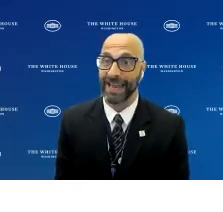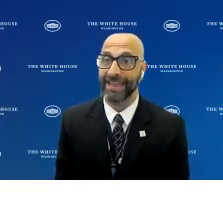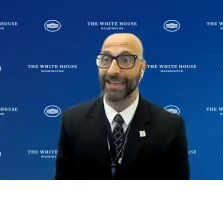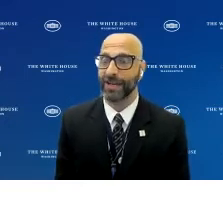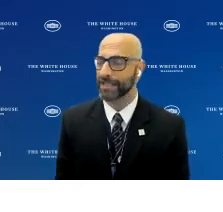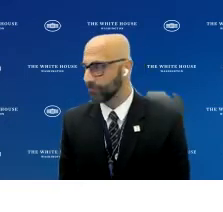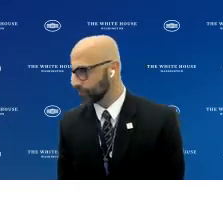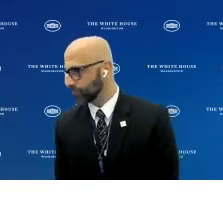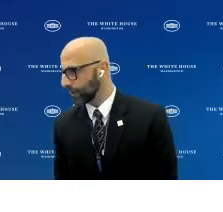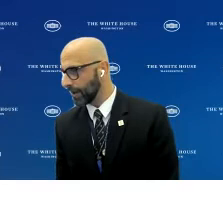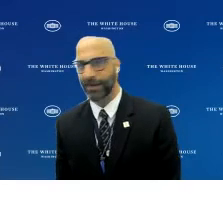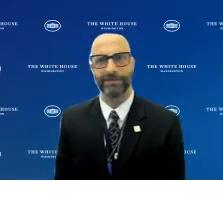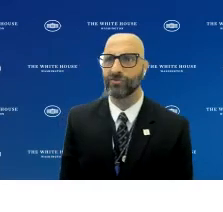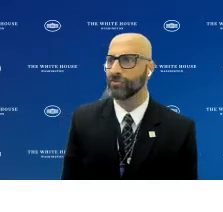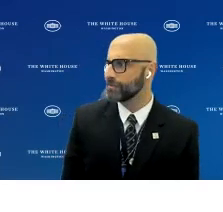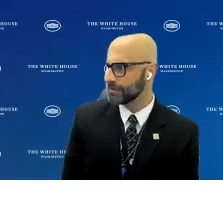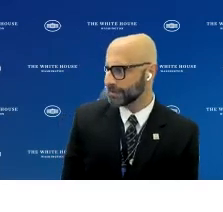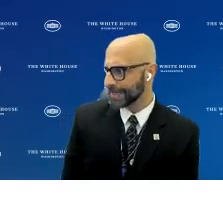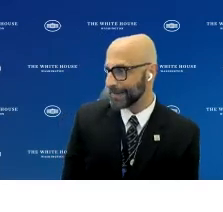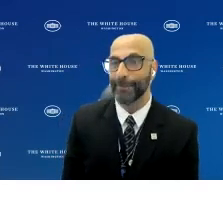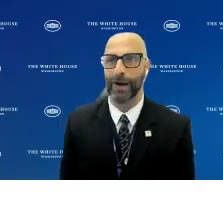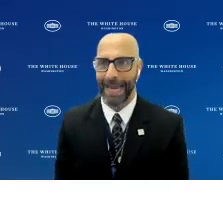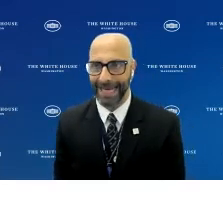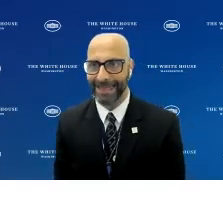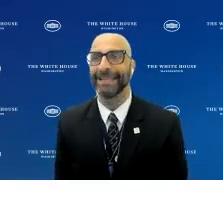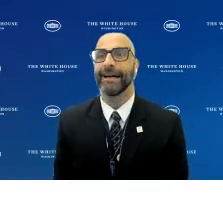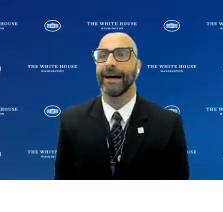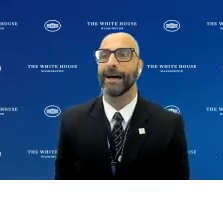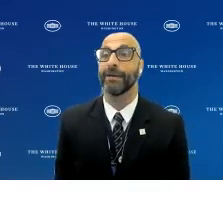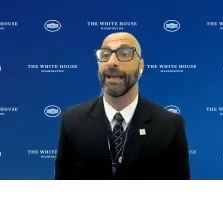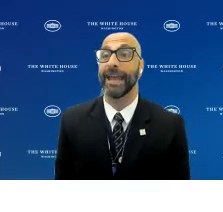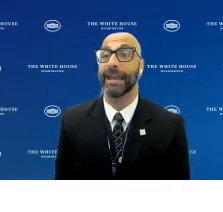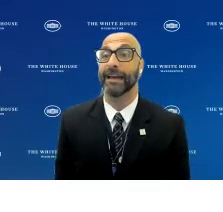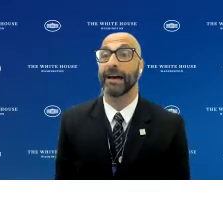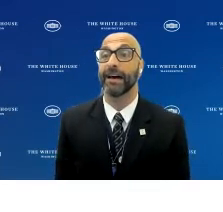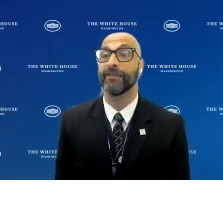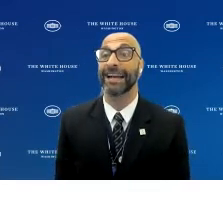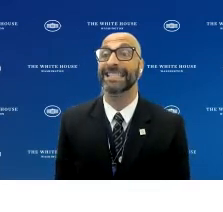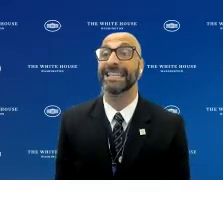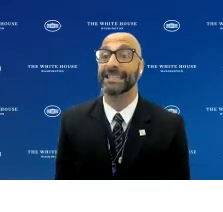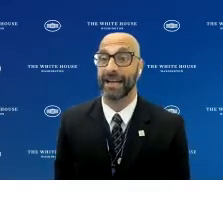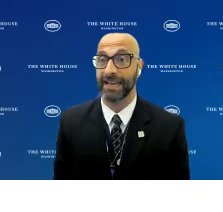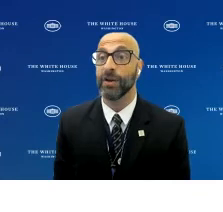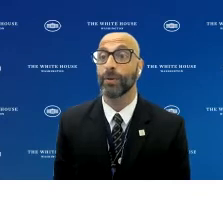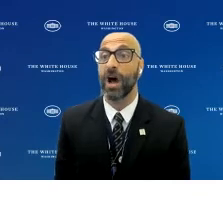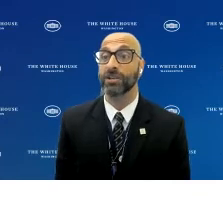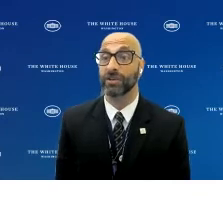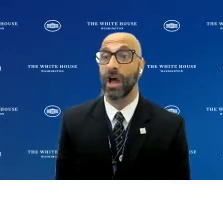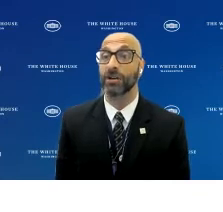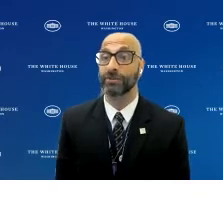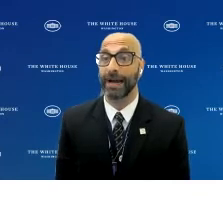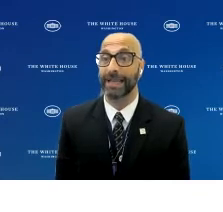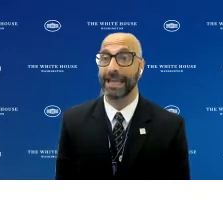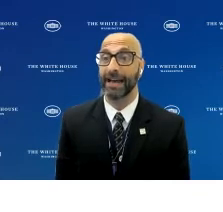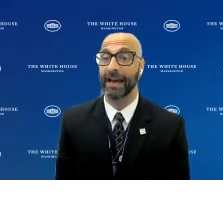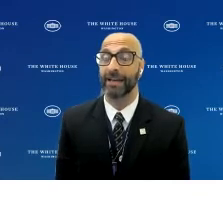I'll also say that just on September 8th, a vaccine study was